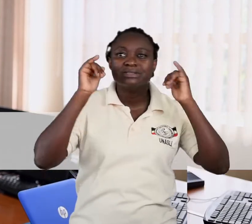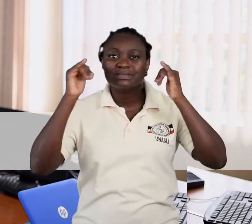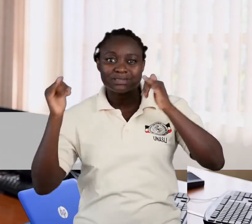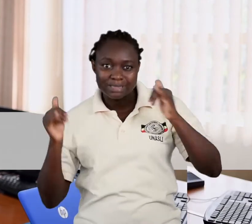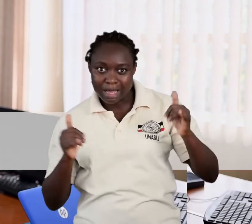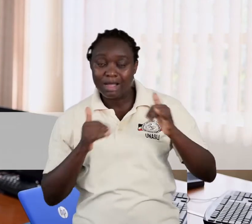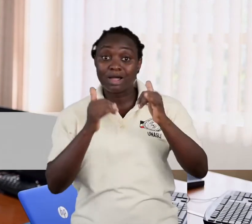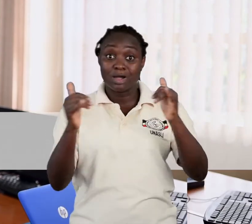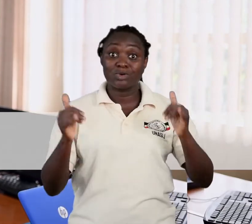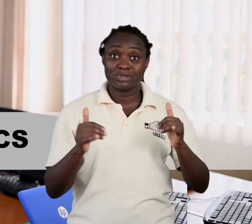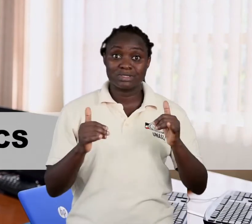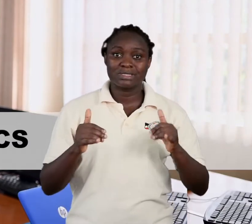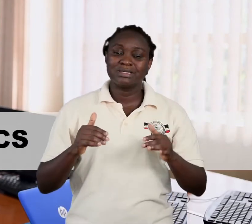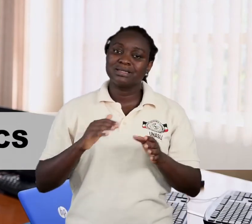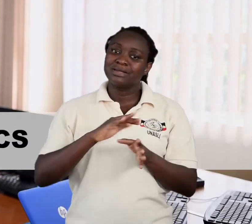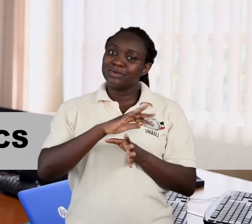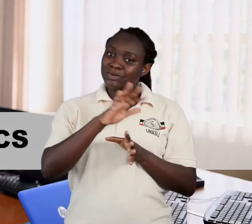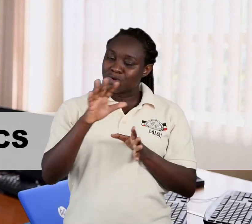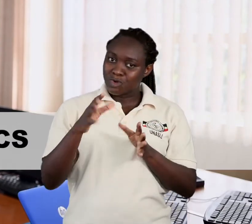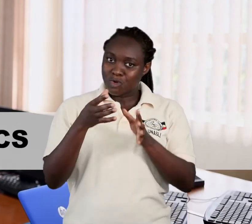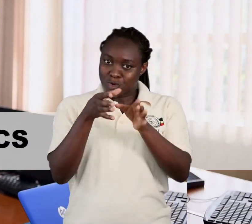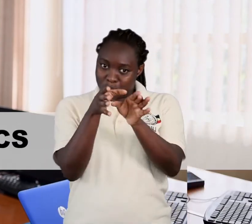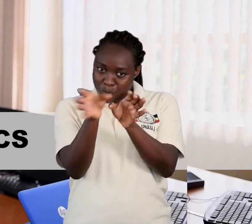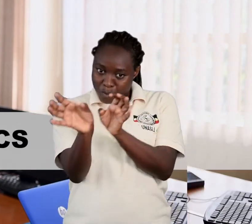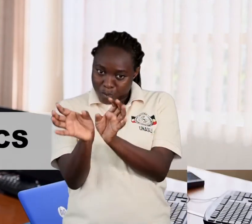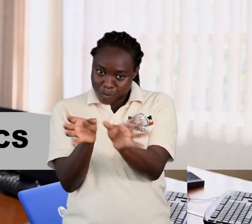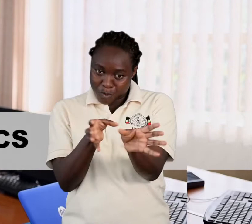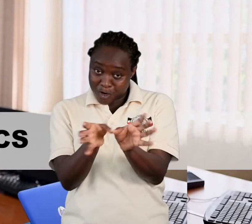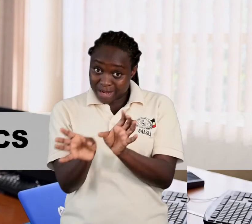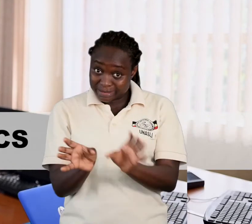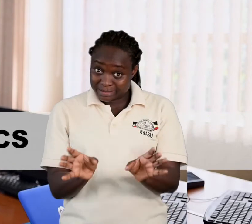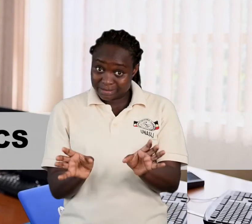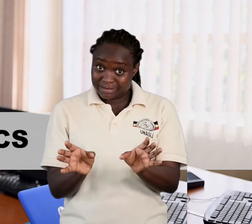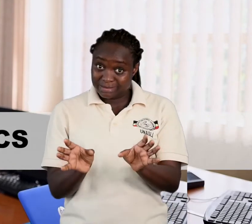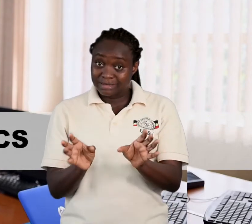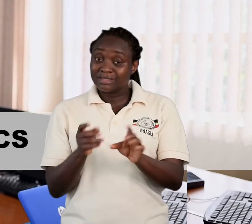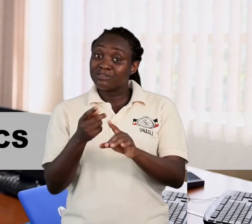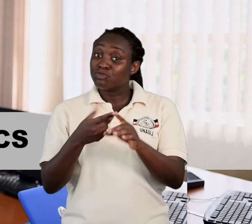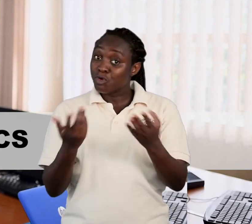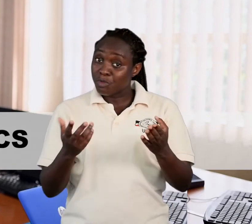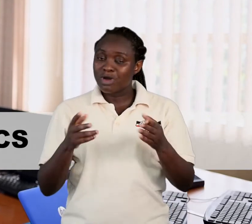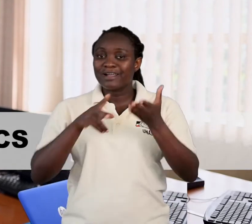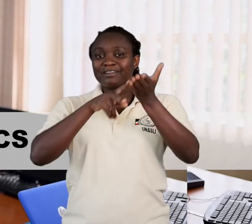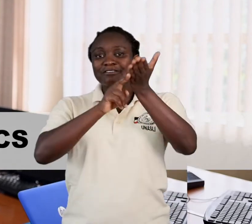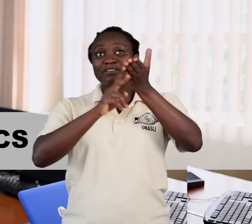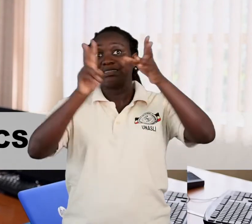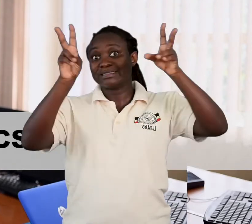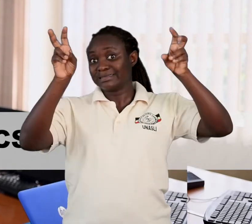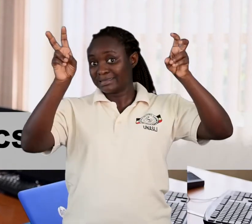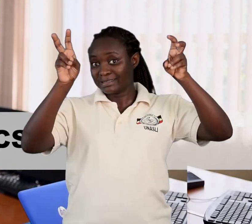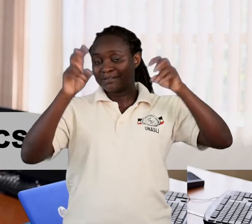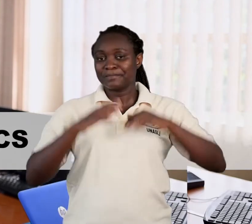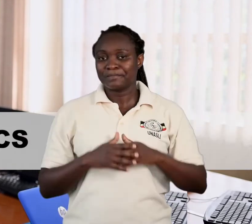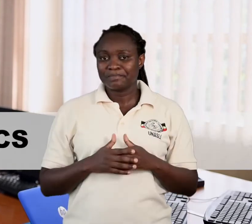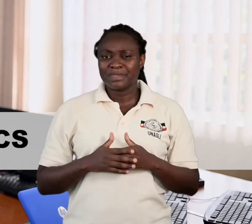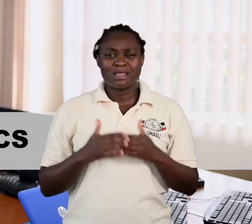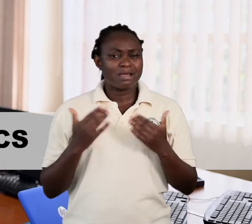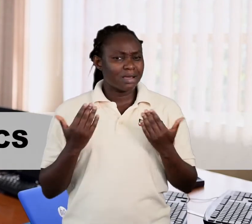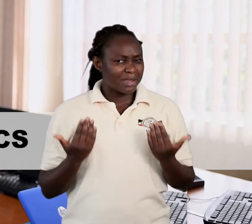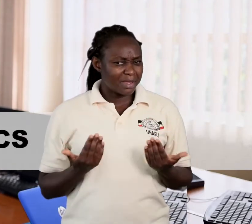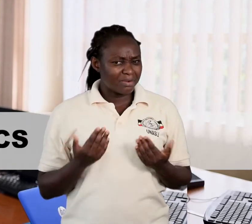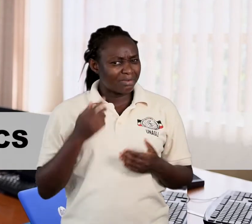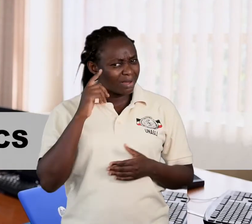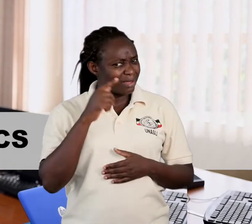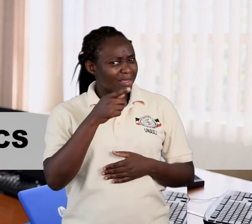are some of the branches of physics. And I think